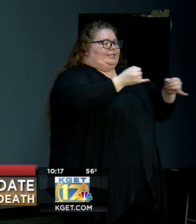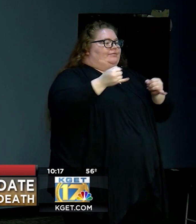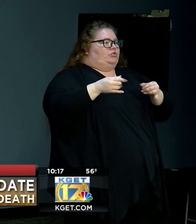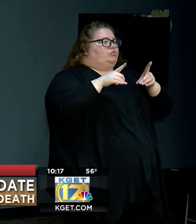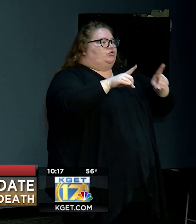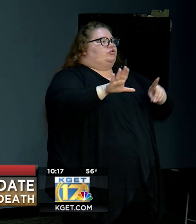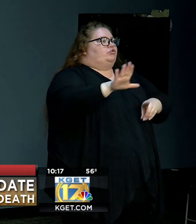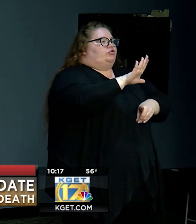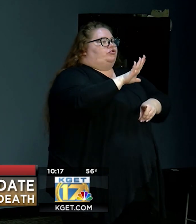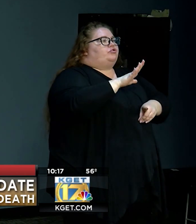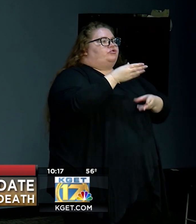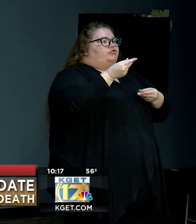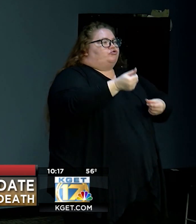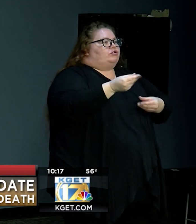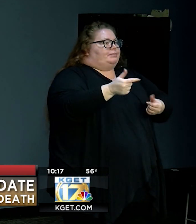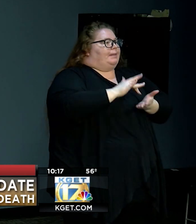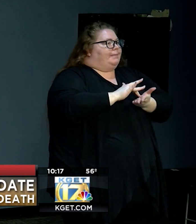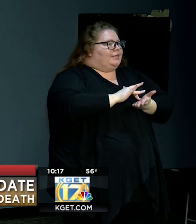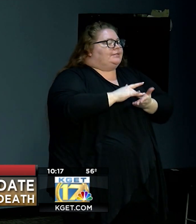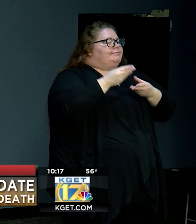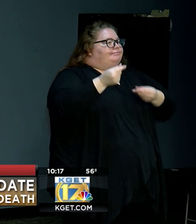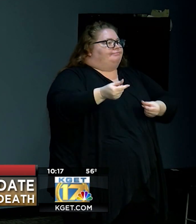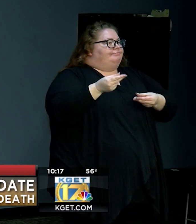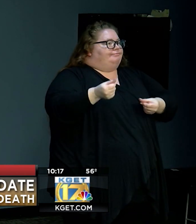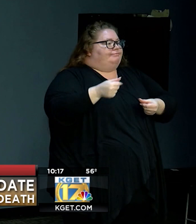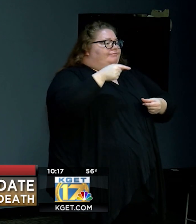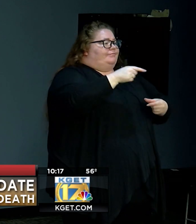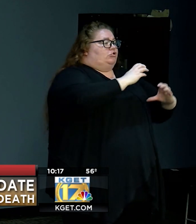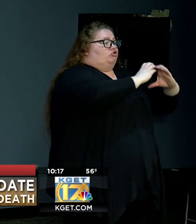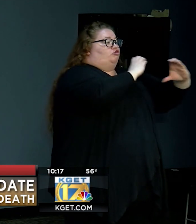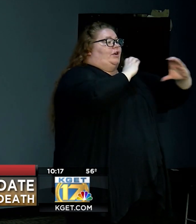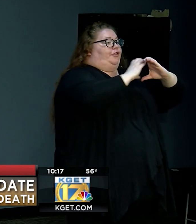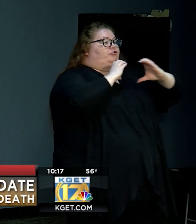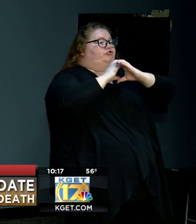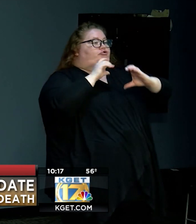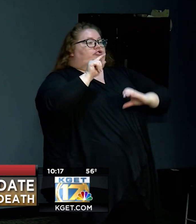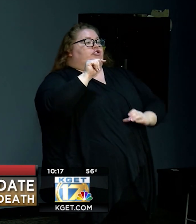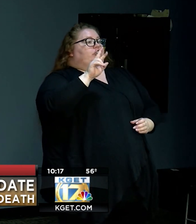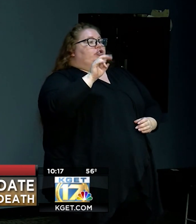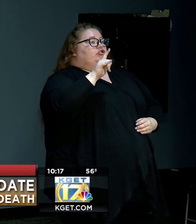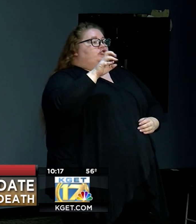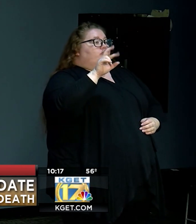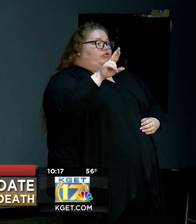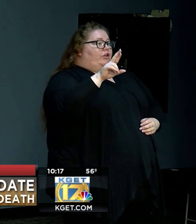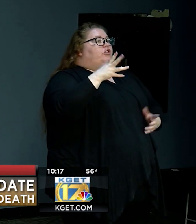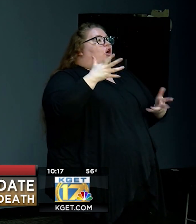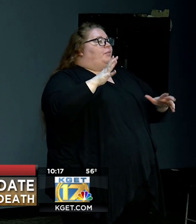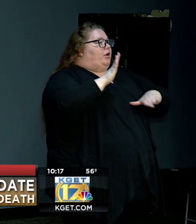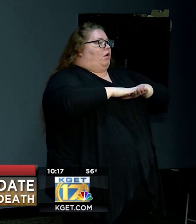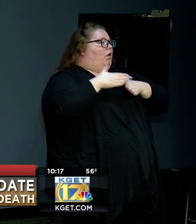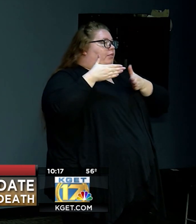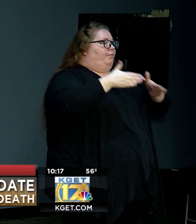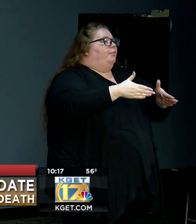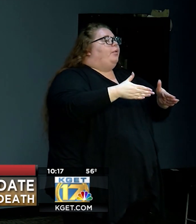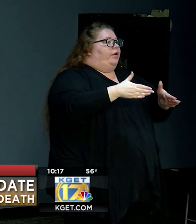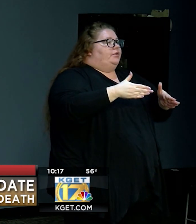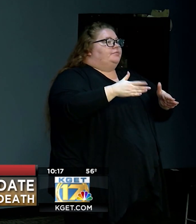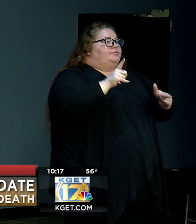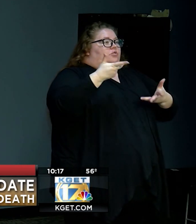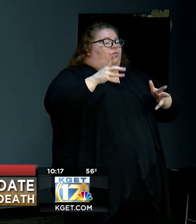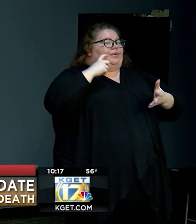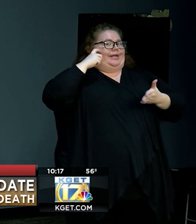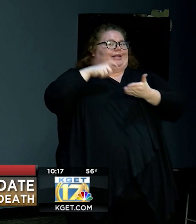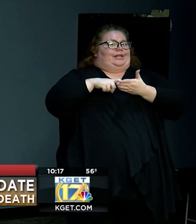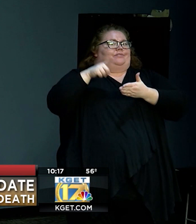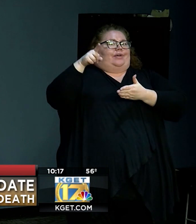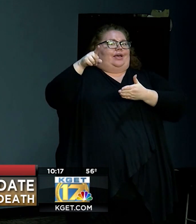treatment time. These trailers are en route. We've identified the fairgrounds, and we've been working with the fairgrounds to